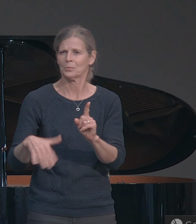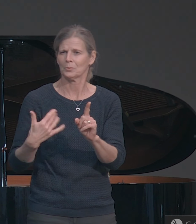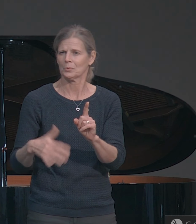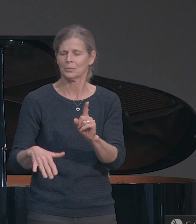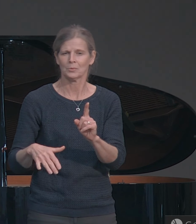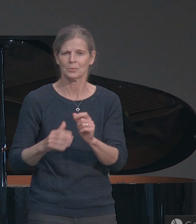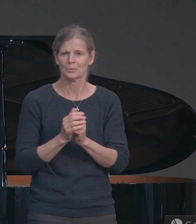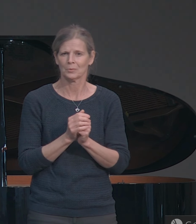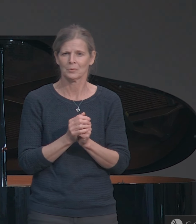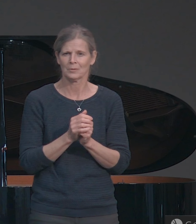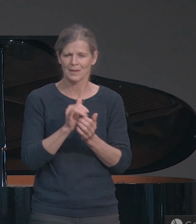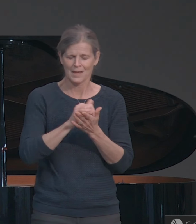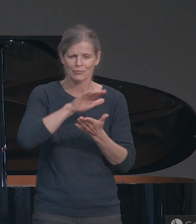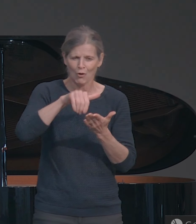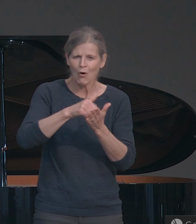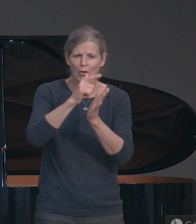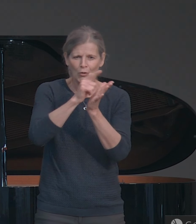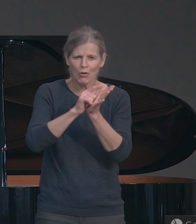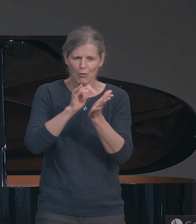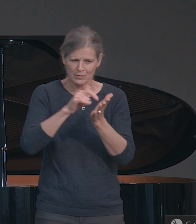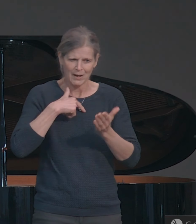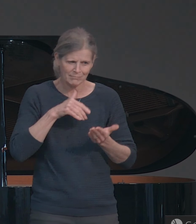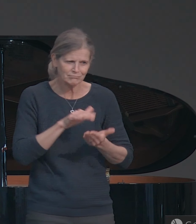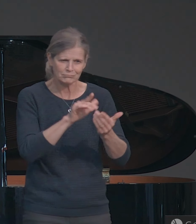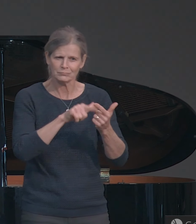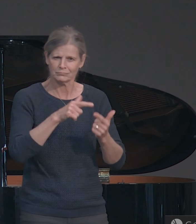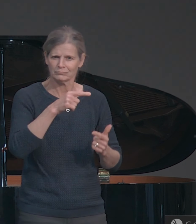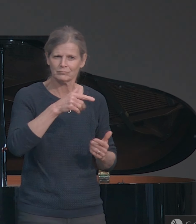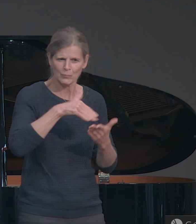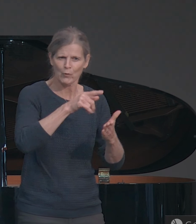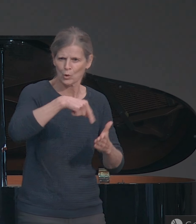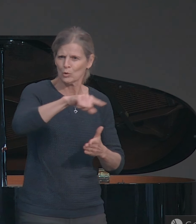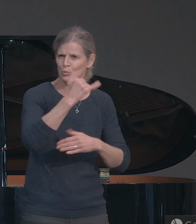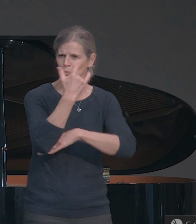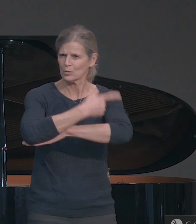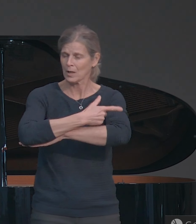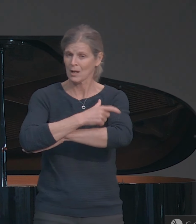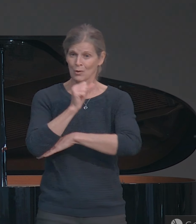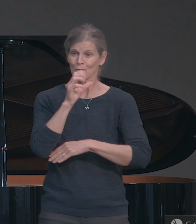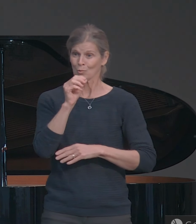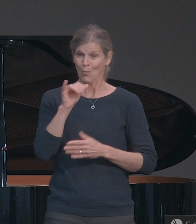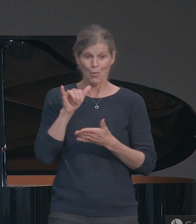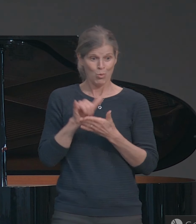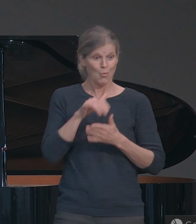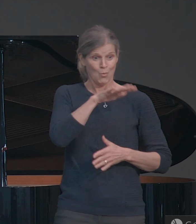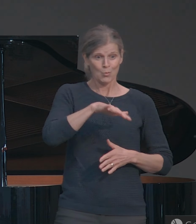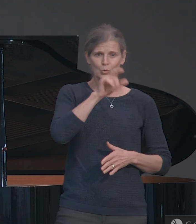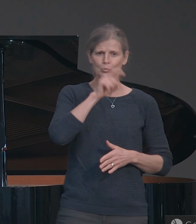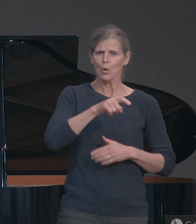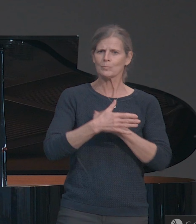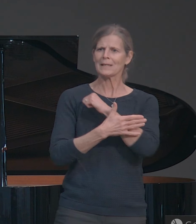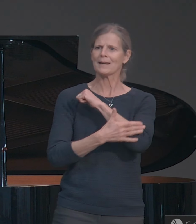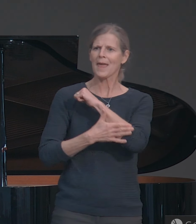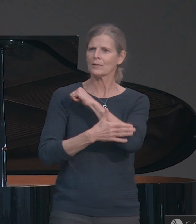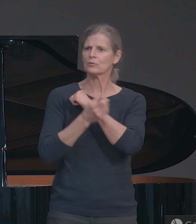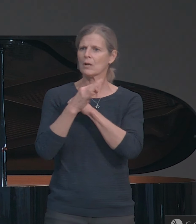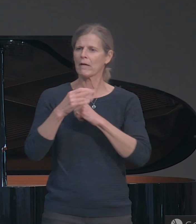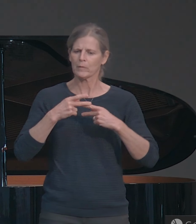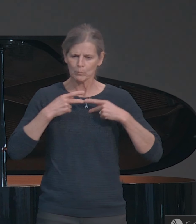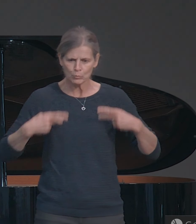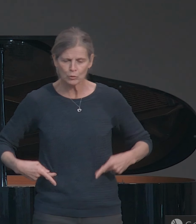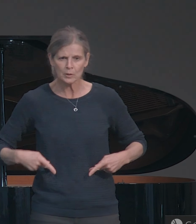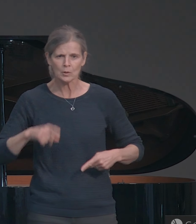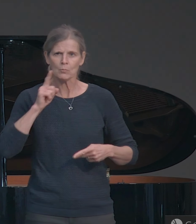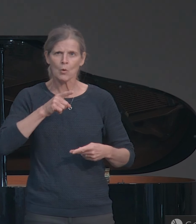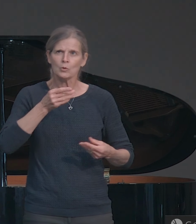this law that I set before you today?'" They were to be a nation of priests. They were to mediate God